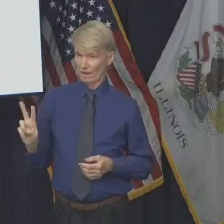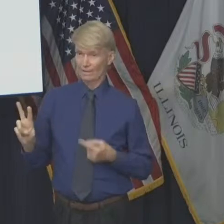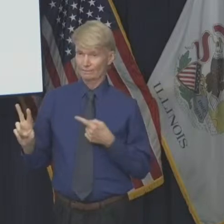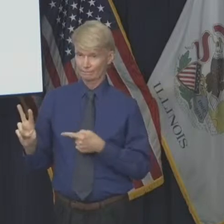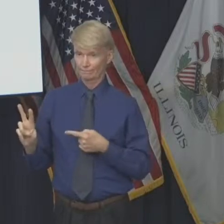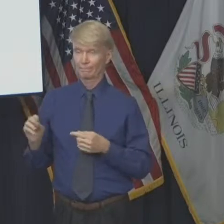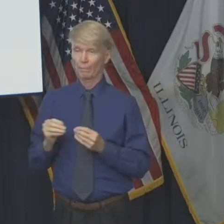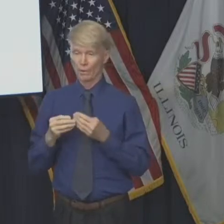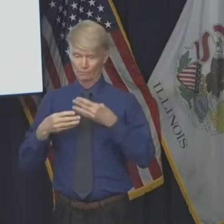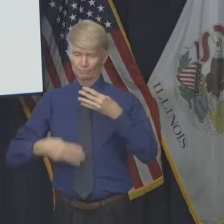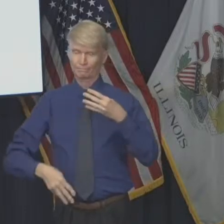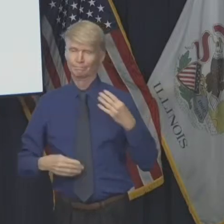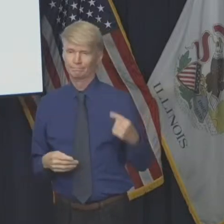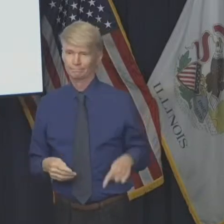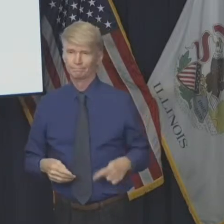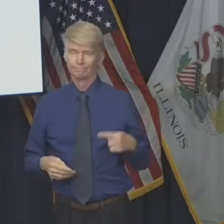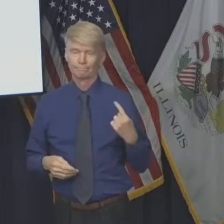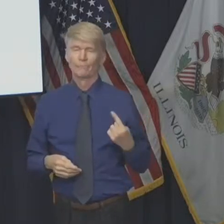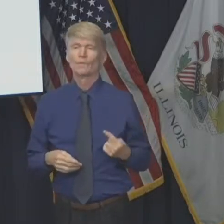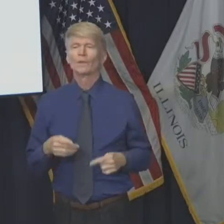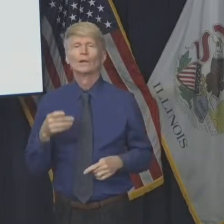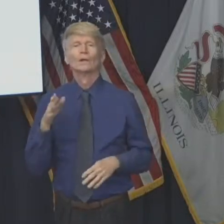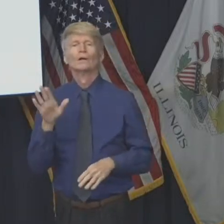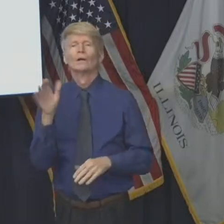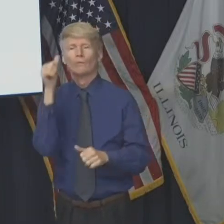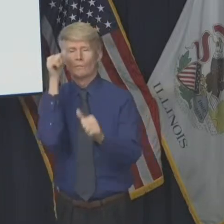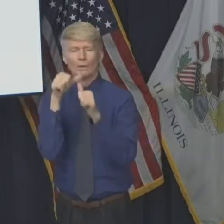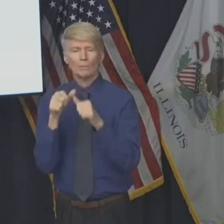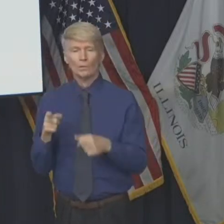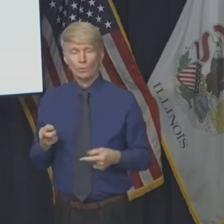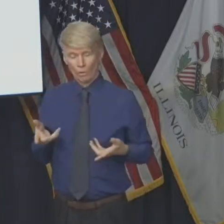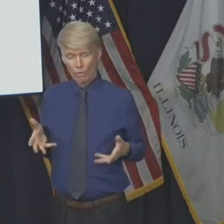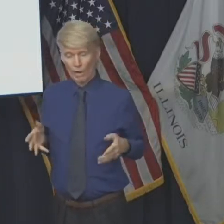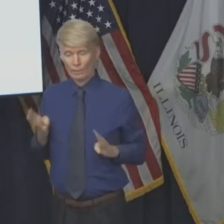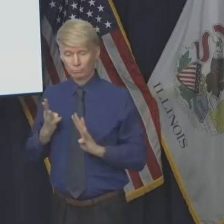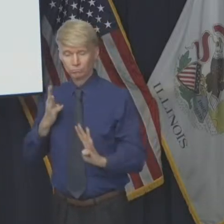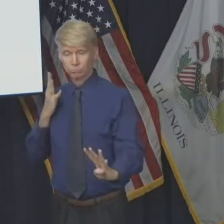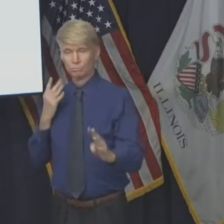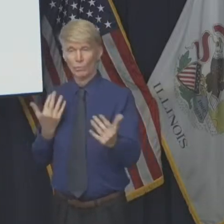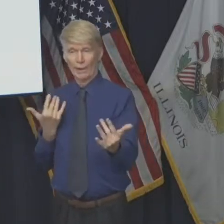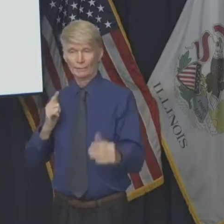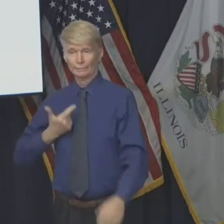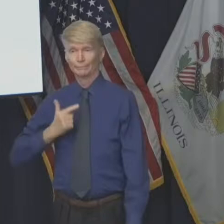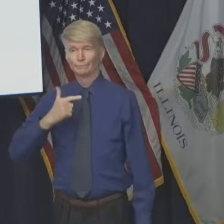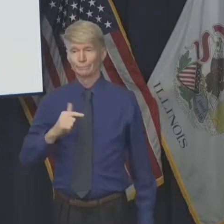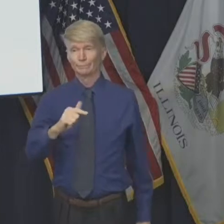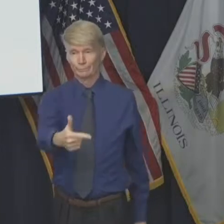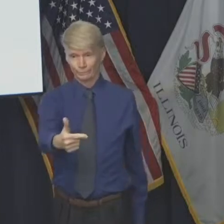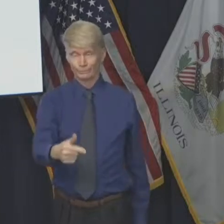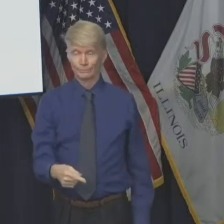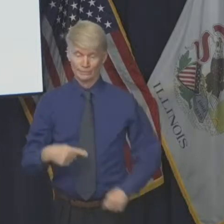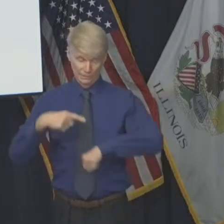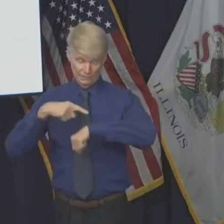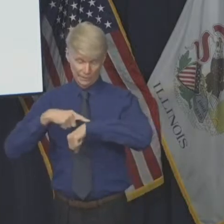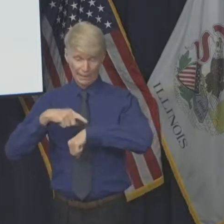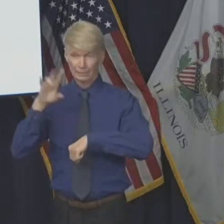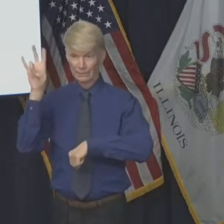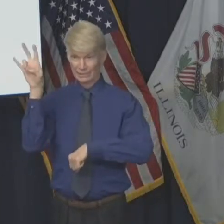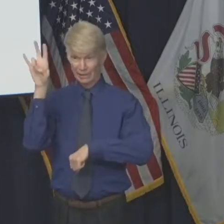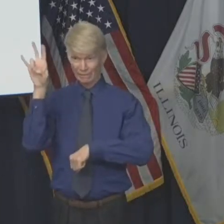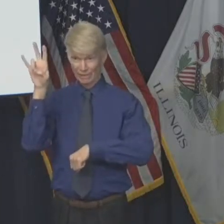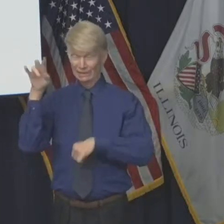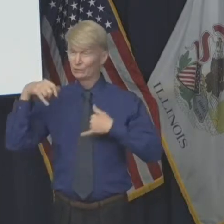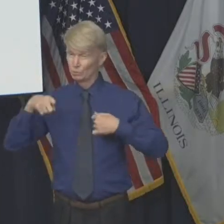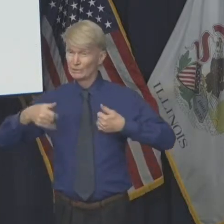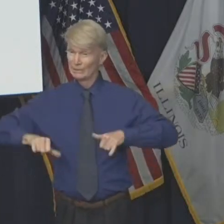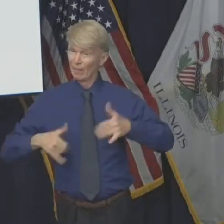illinoisattorneygeneral.gov. Please remember that if you are in line to vote at your voting place at 7 p.m.